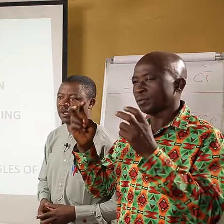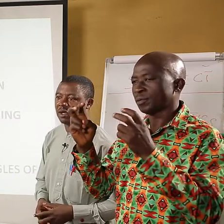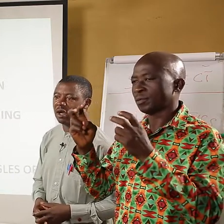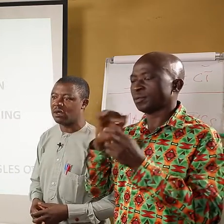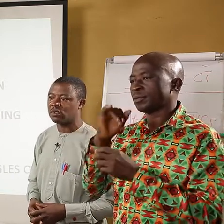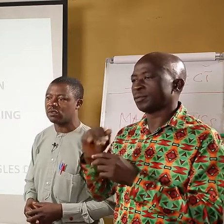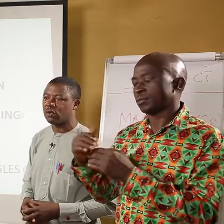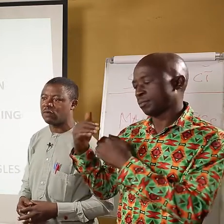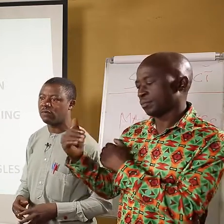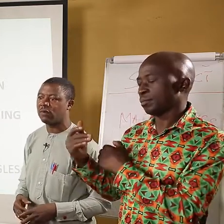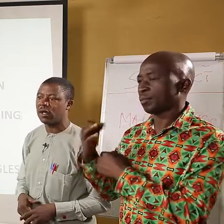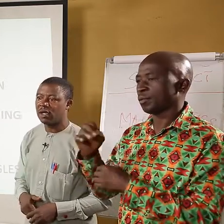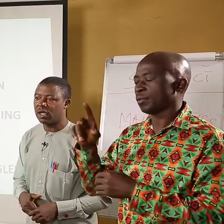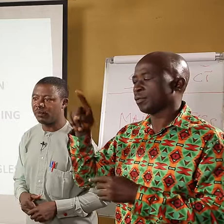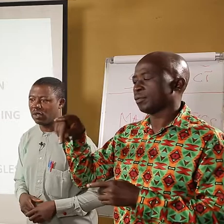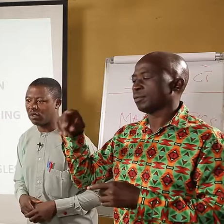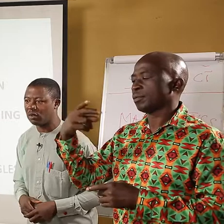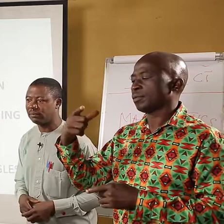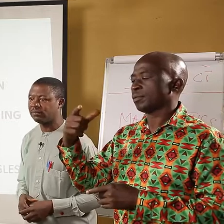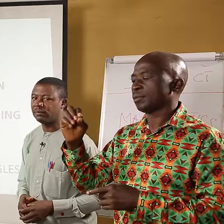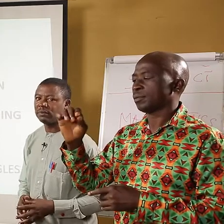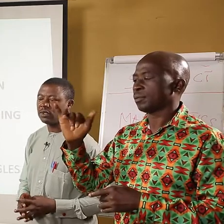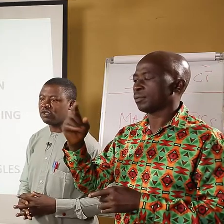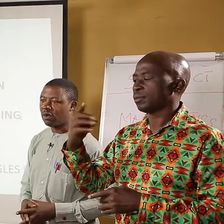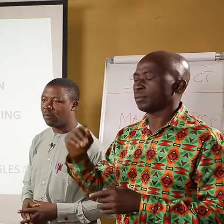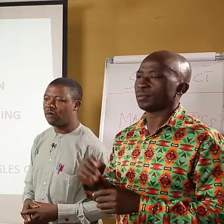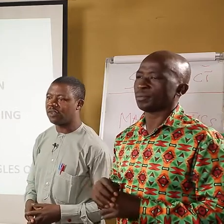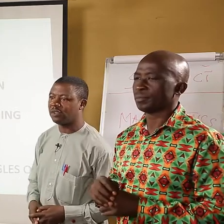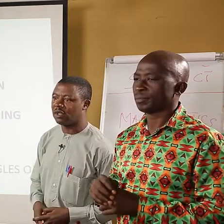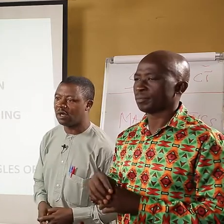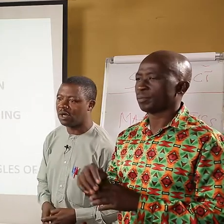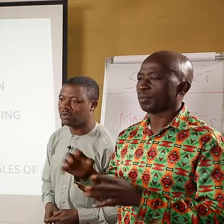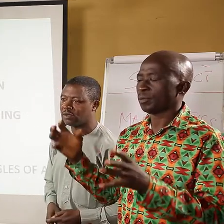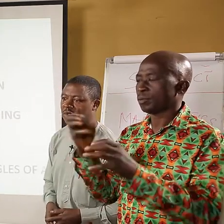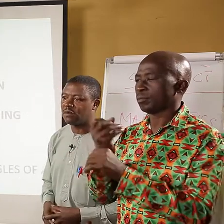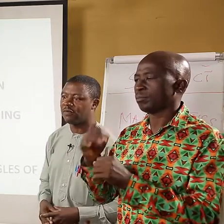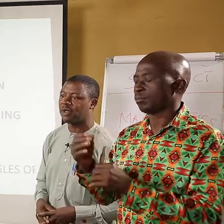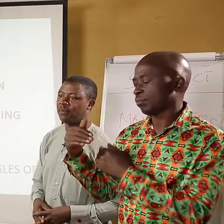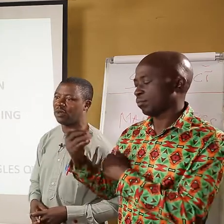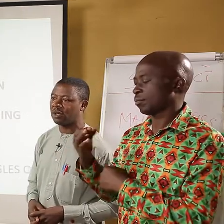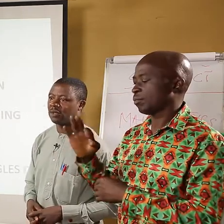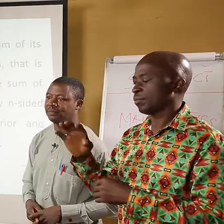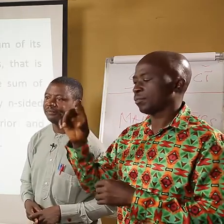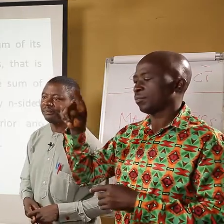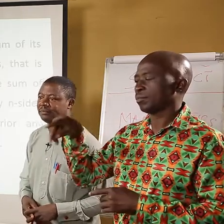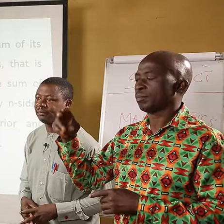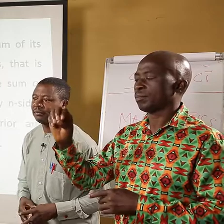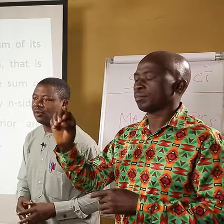of exterior angles of a polygon. Sum of exterior angles of a